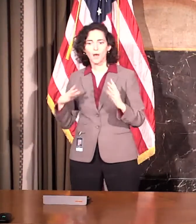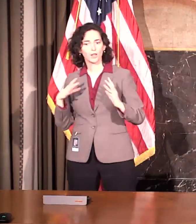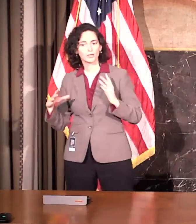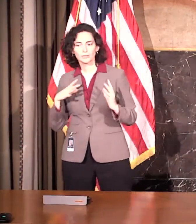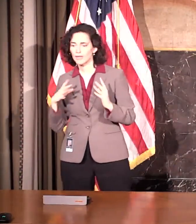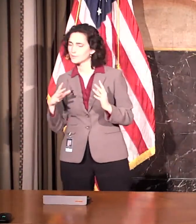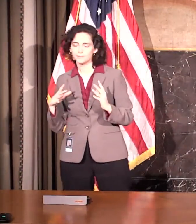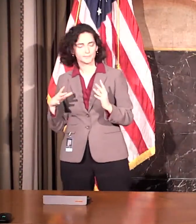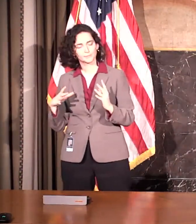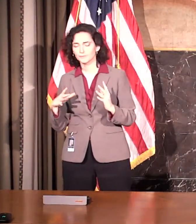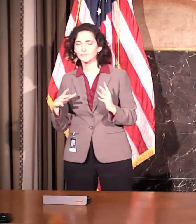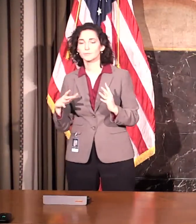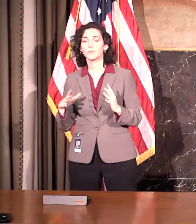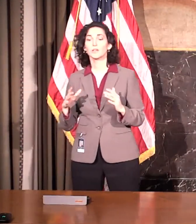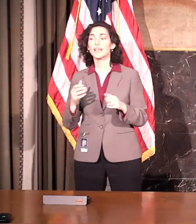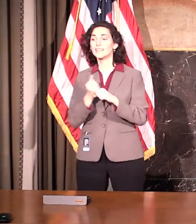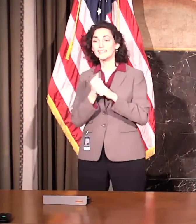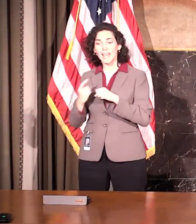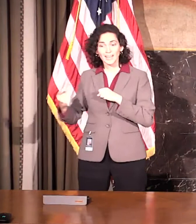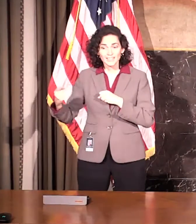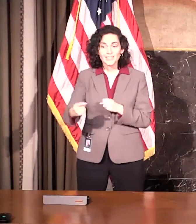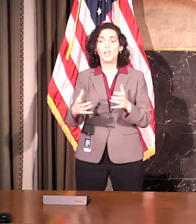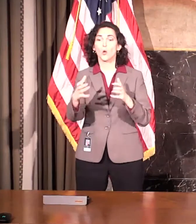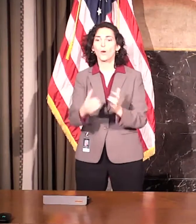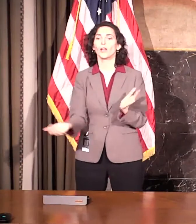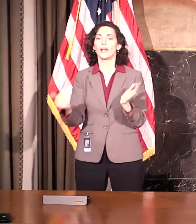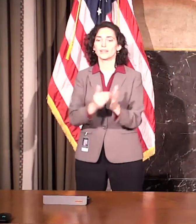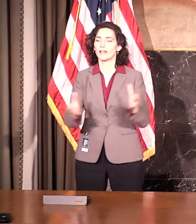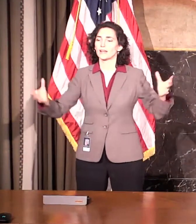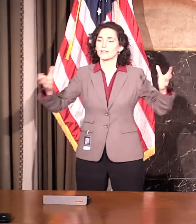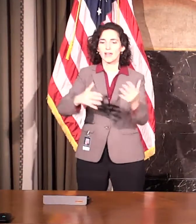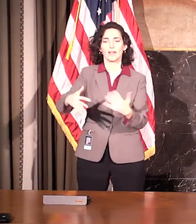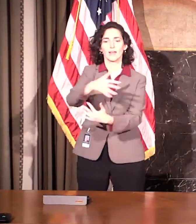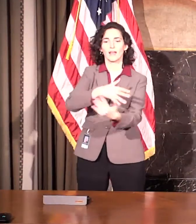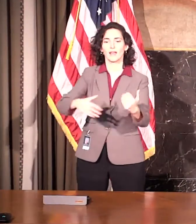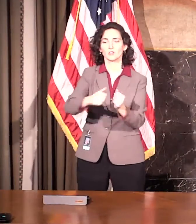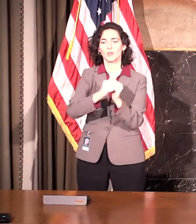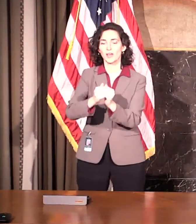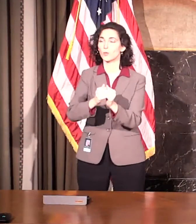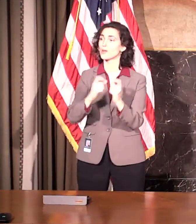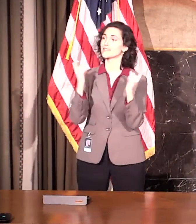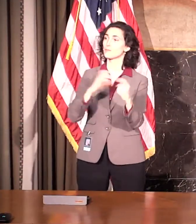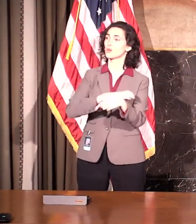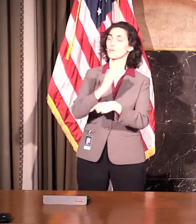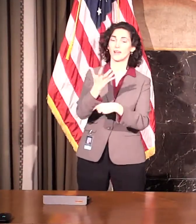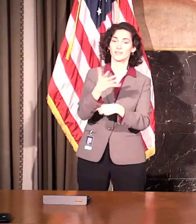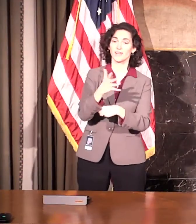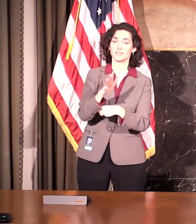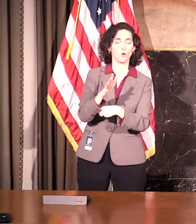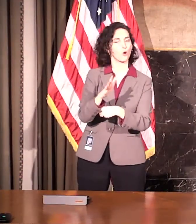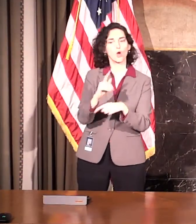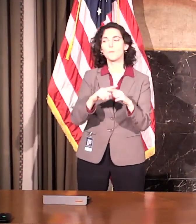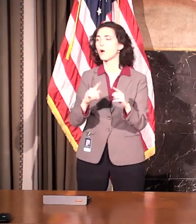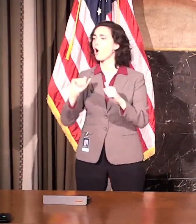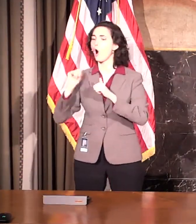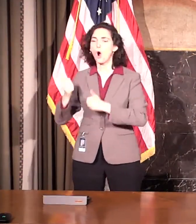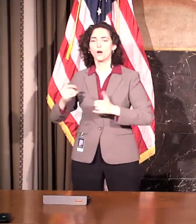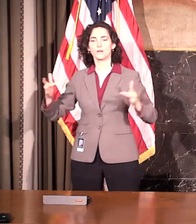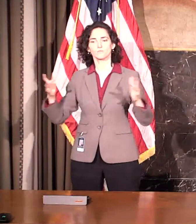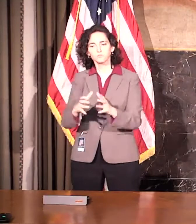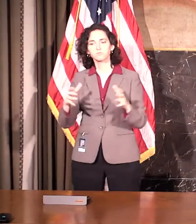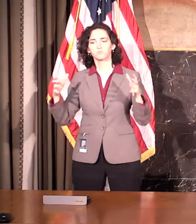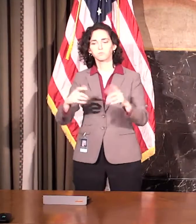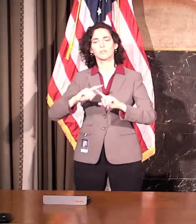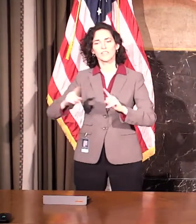are here next year being able to celebrate not just Christmas, but all of the times that we love to get together